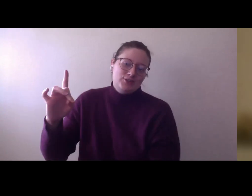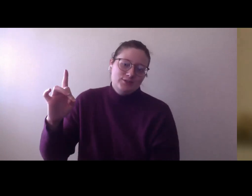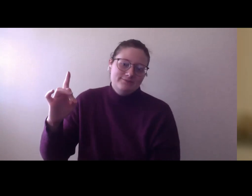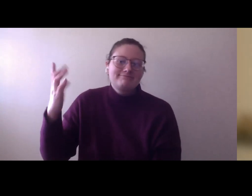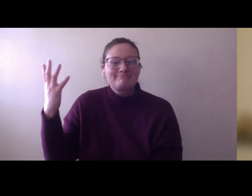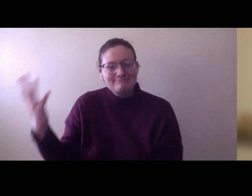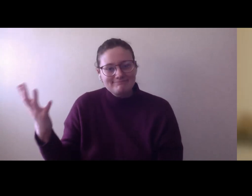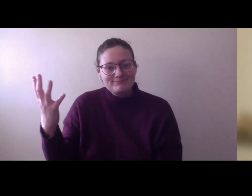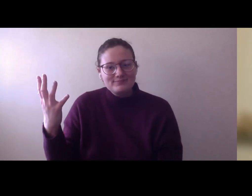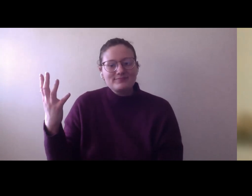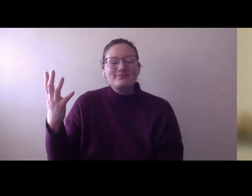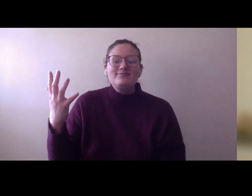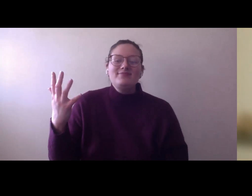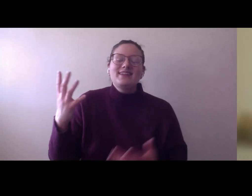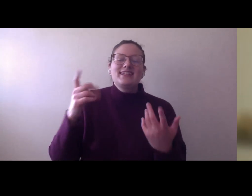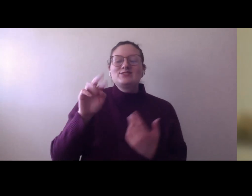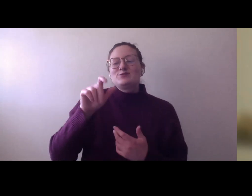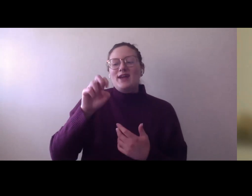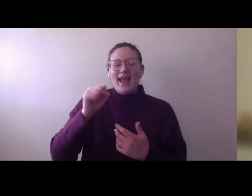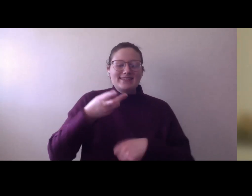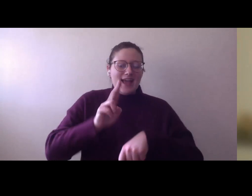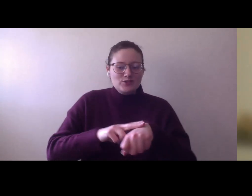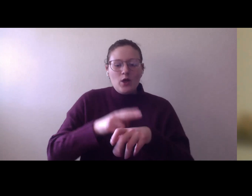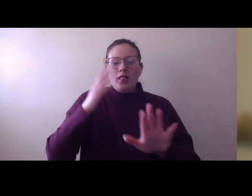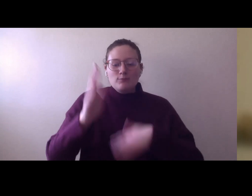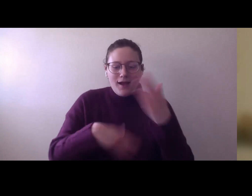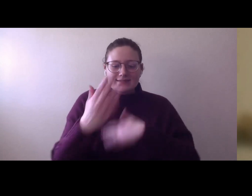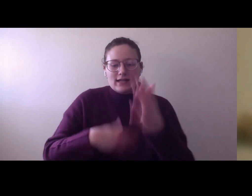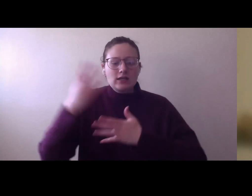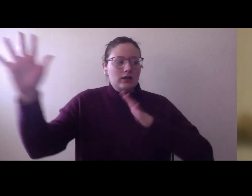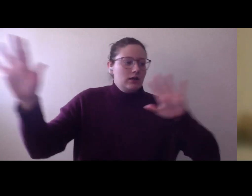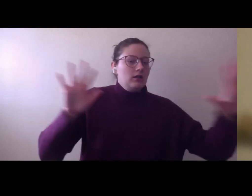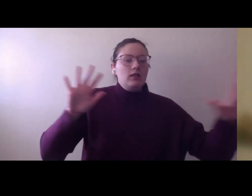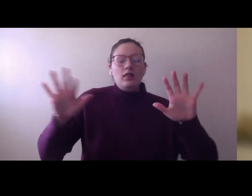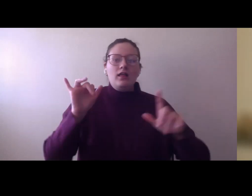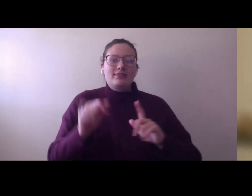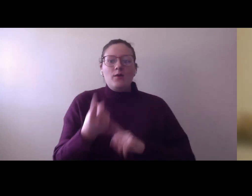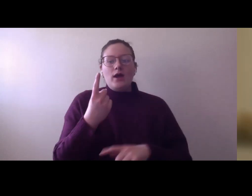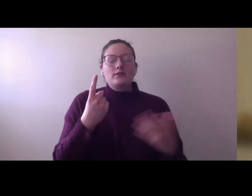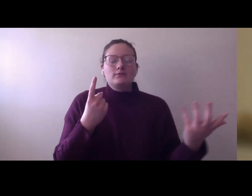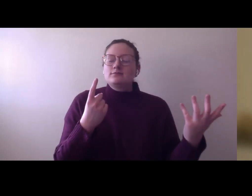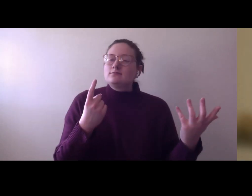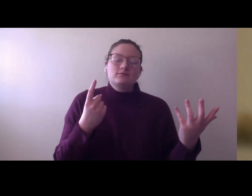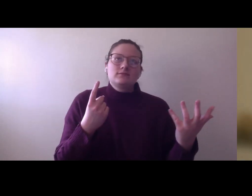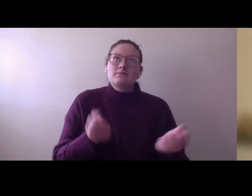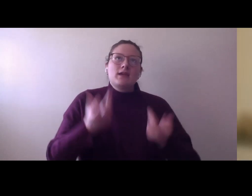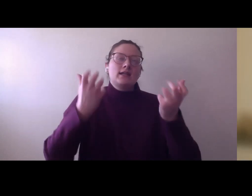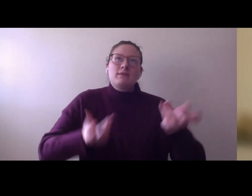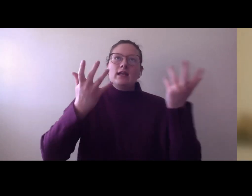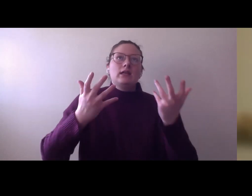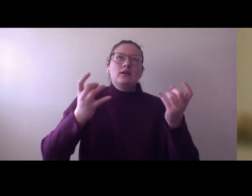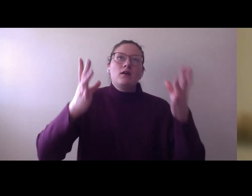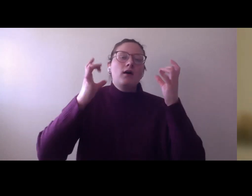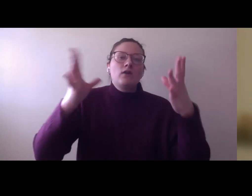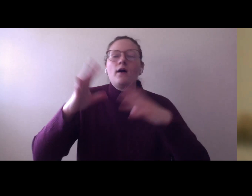So transnational processes, one fraught with tragedies,